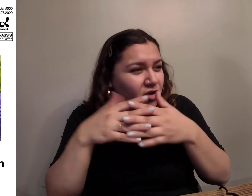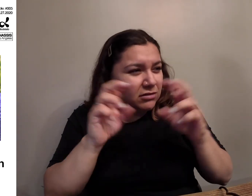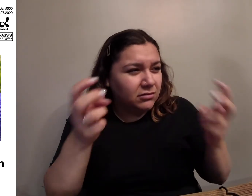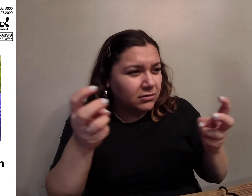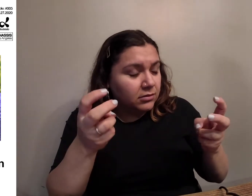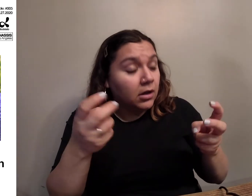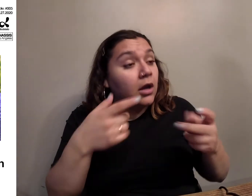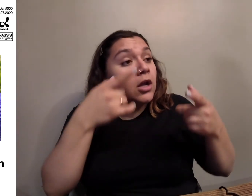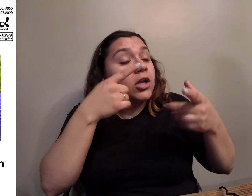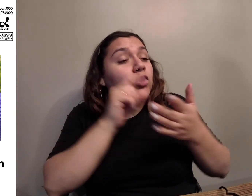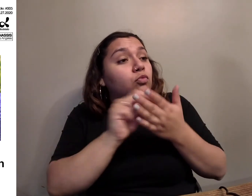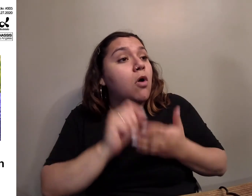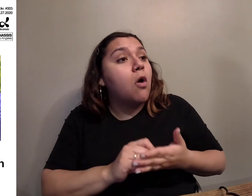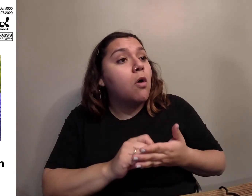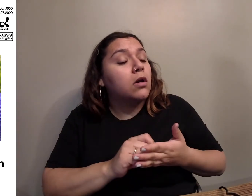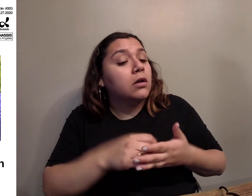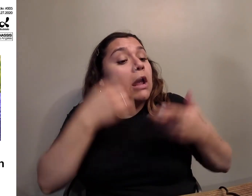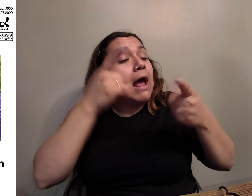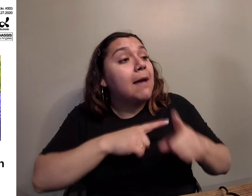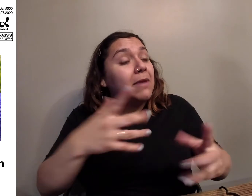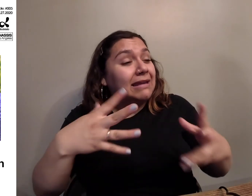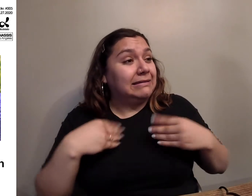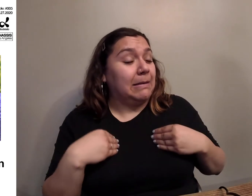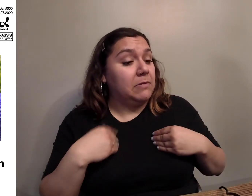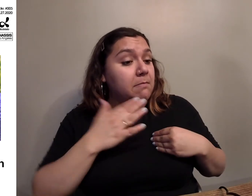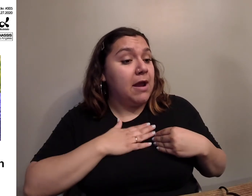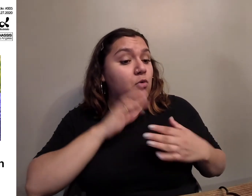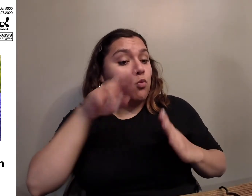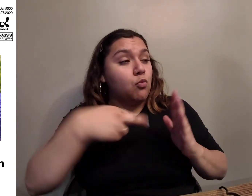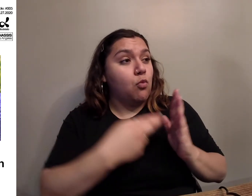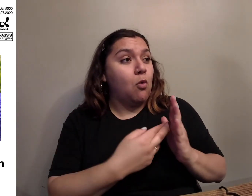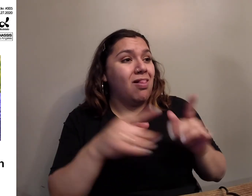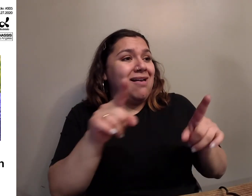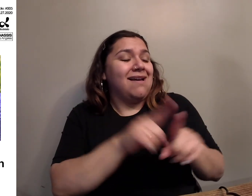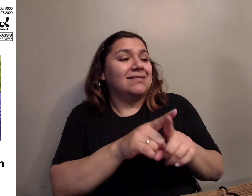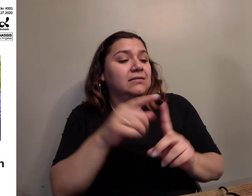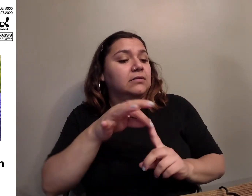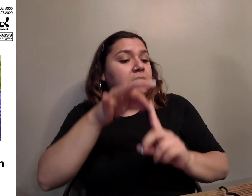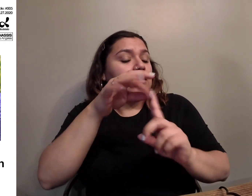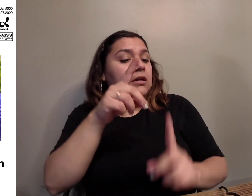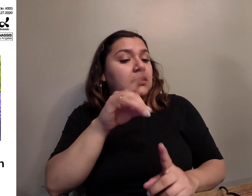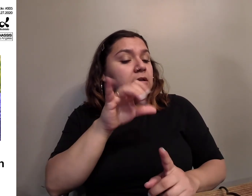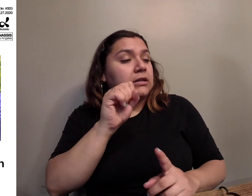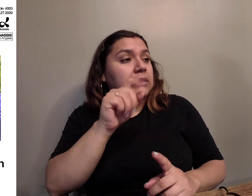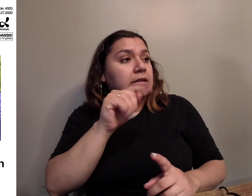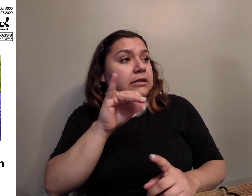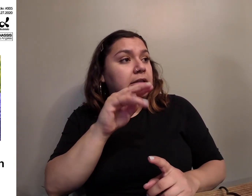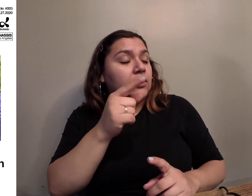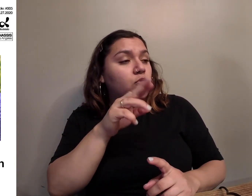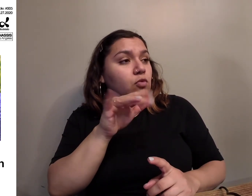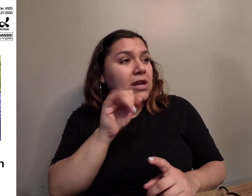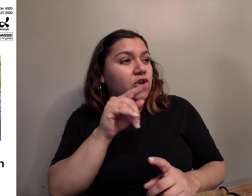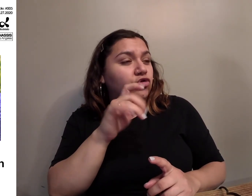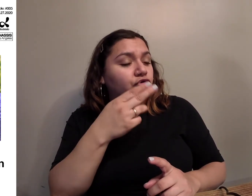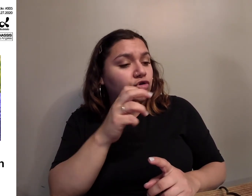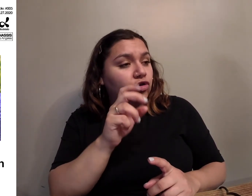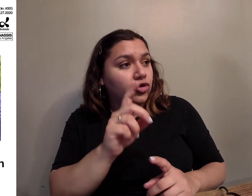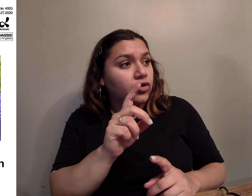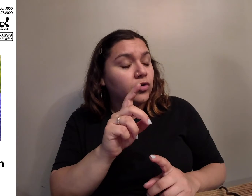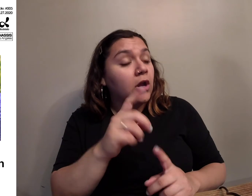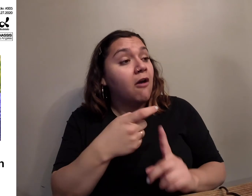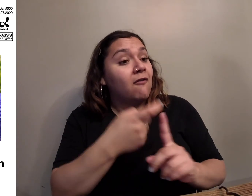role as distinguished, I must say, from my place in the